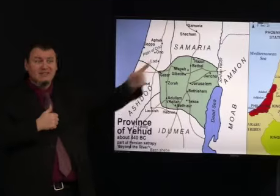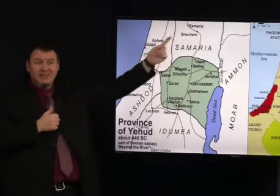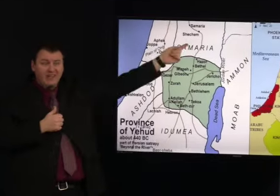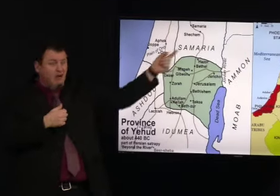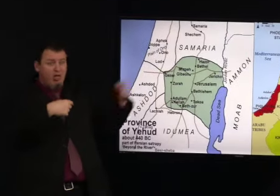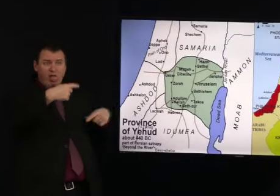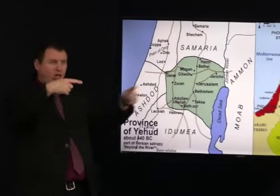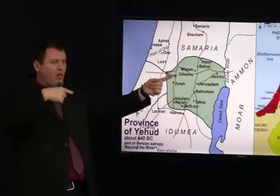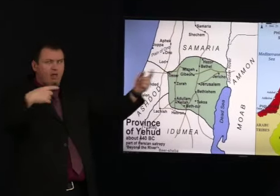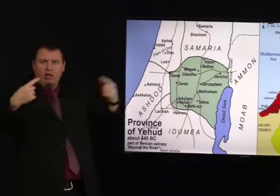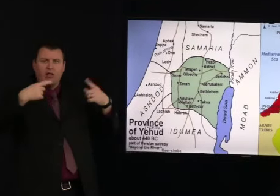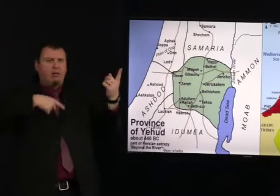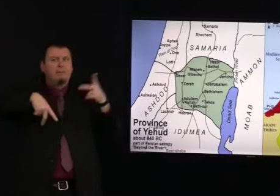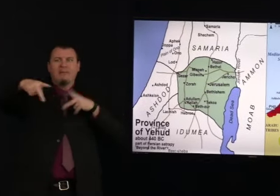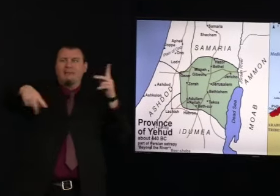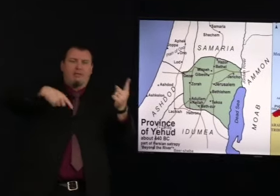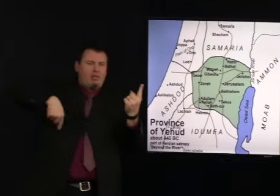areas, surrounding areas,